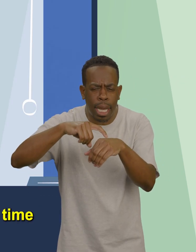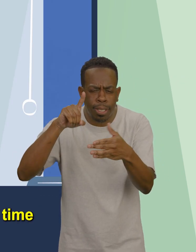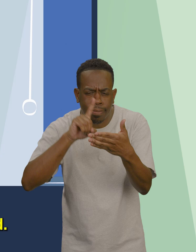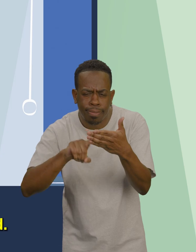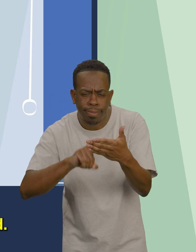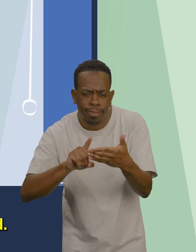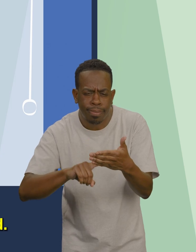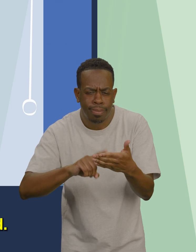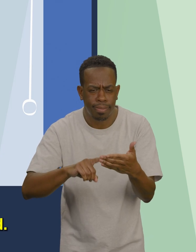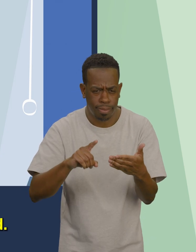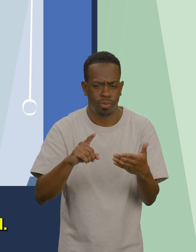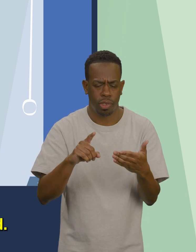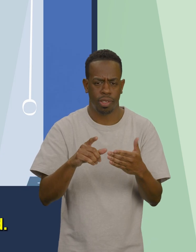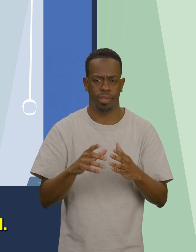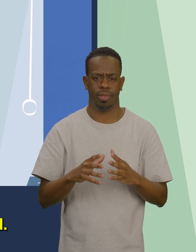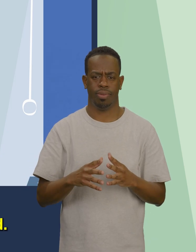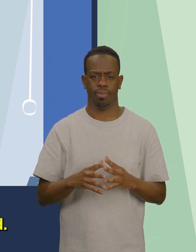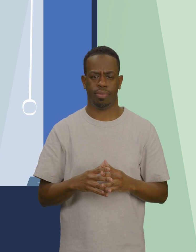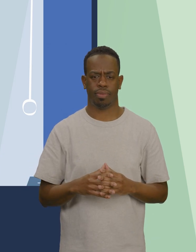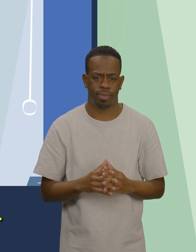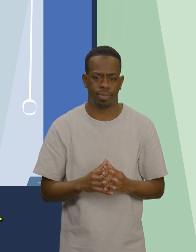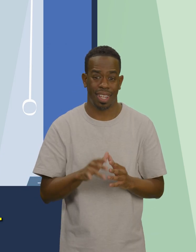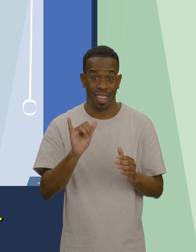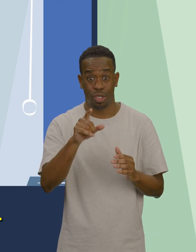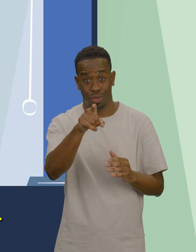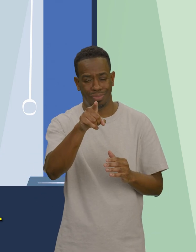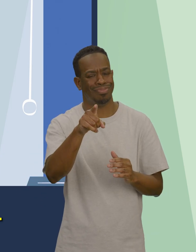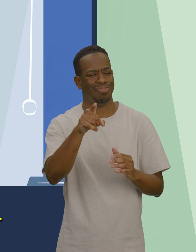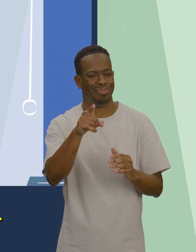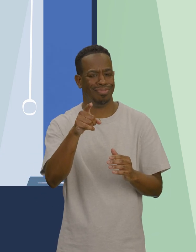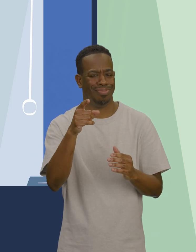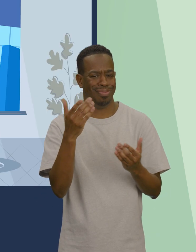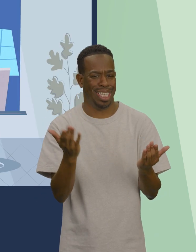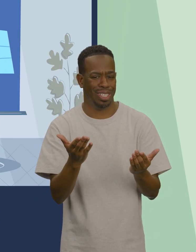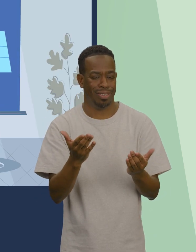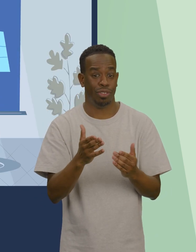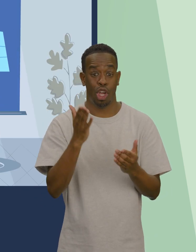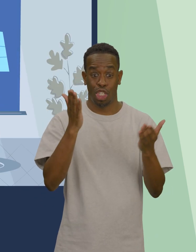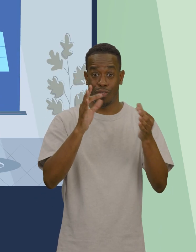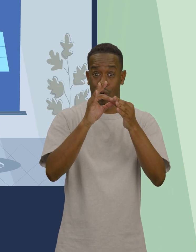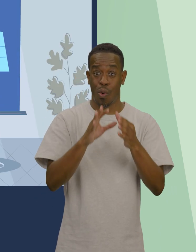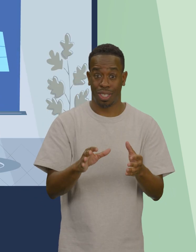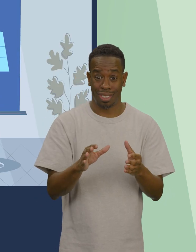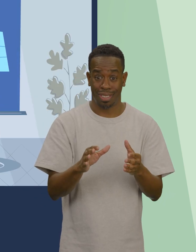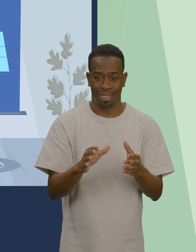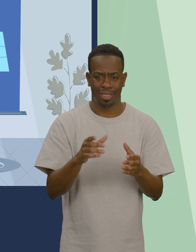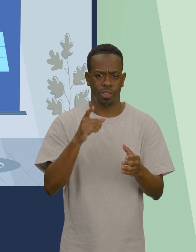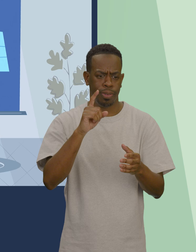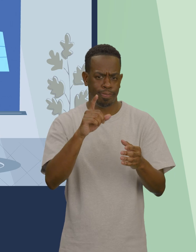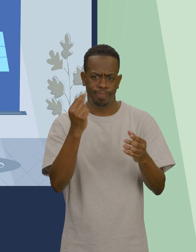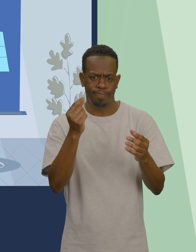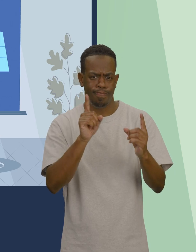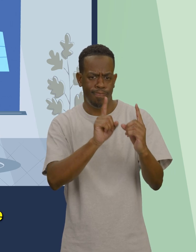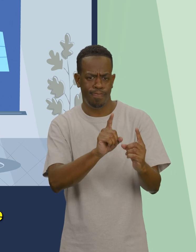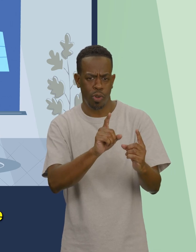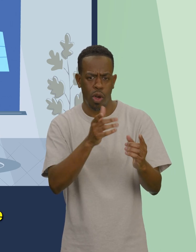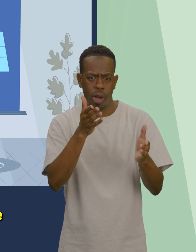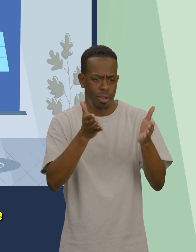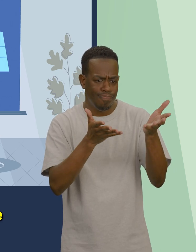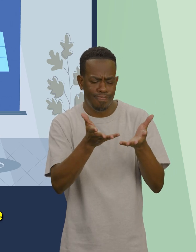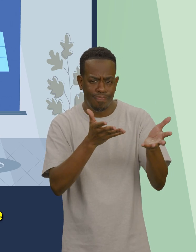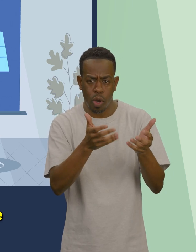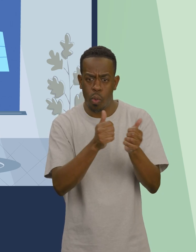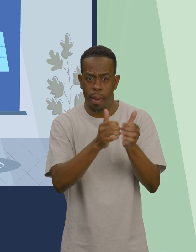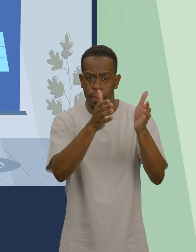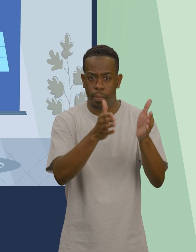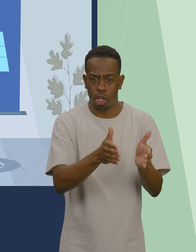more time and guidance to discover what they need. That's where you come in. As service coordinators, we employ person-centered thinking